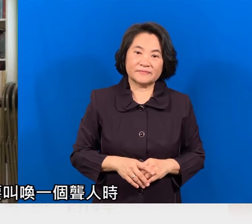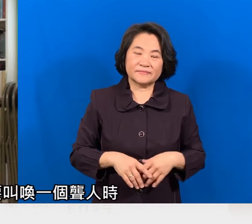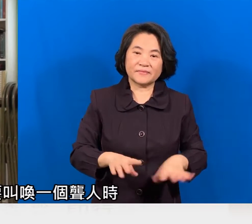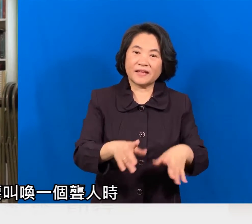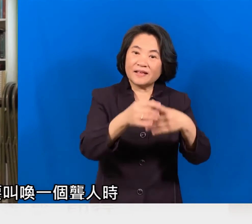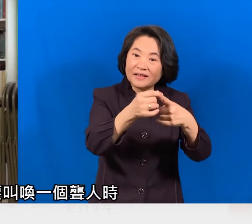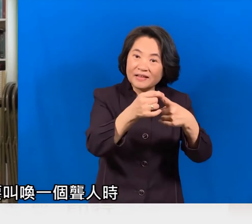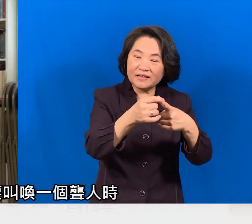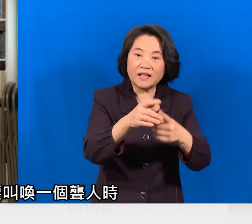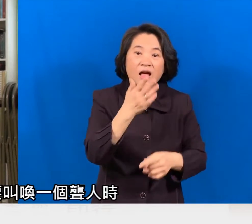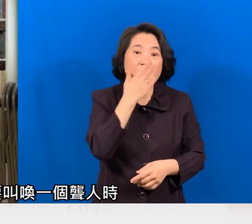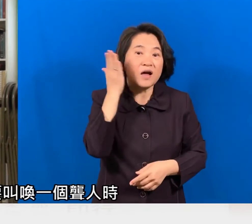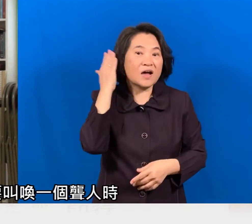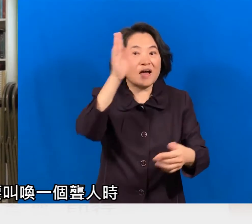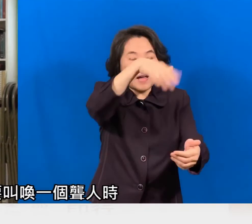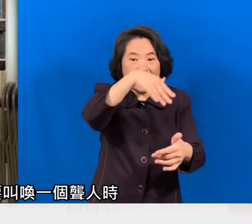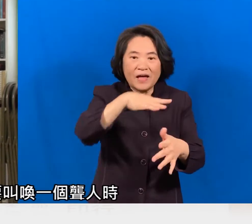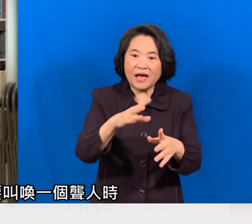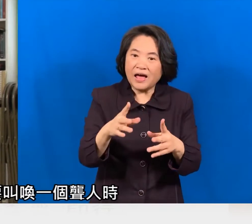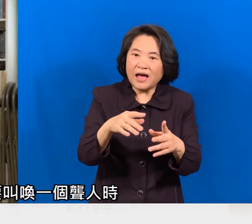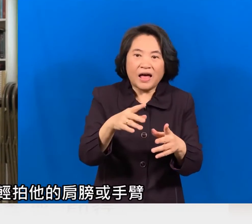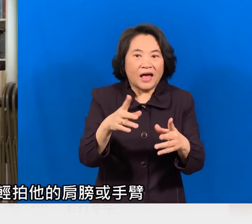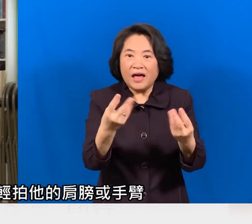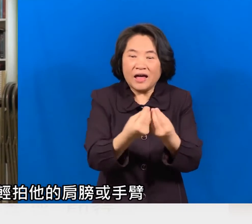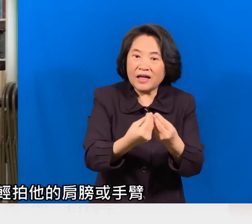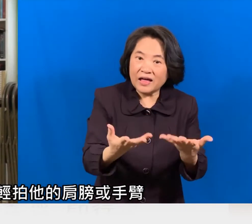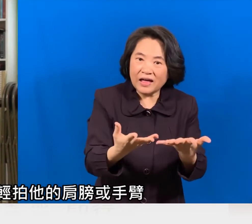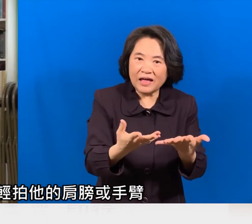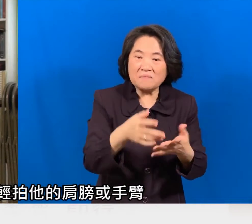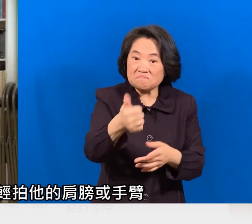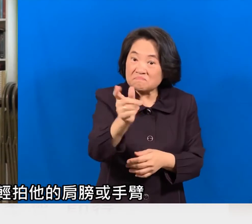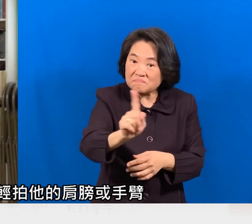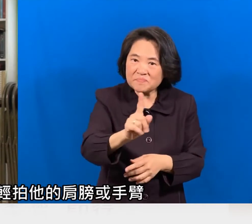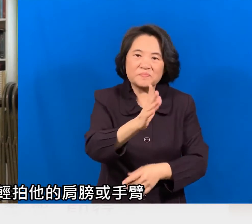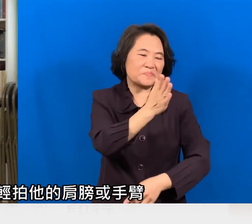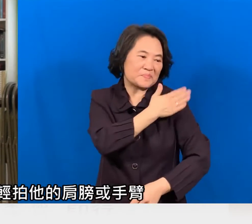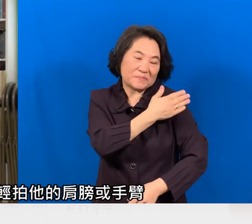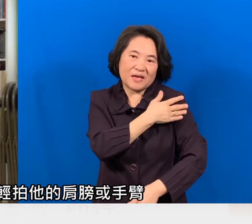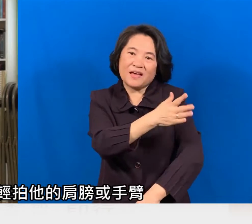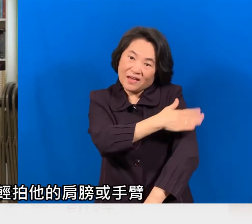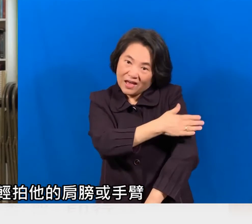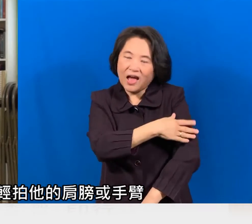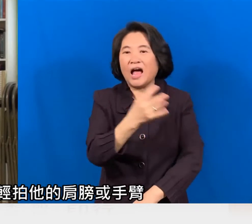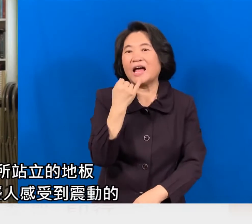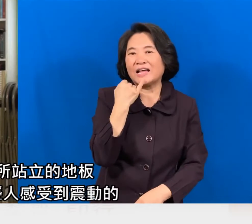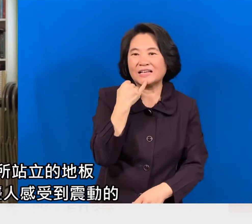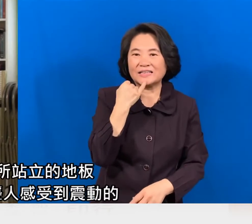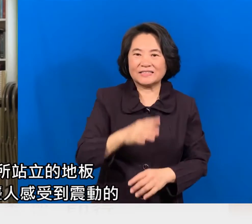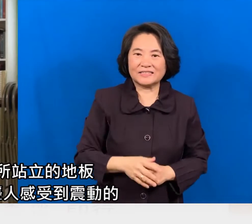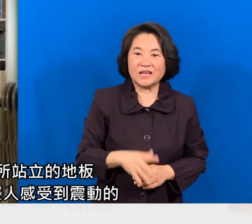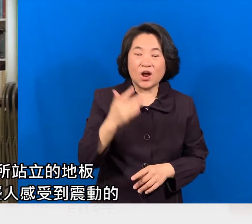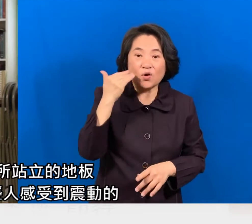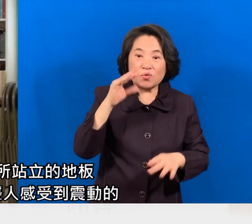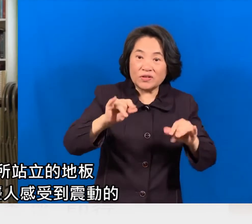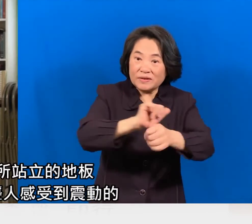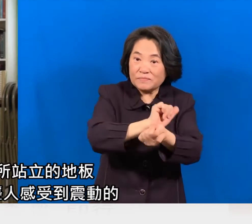1. When you wish to get a deaf person's attention, the best way is to tap him lightly on the shoulder or arm.